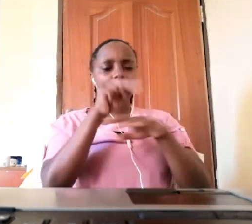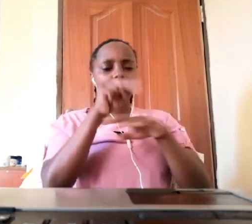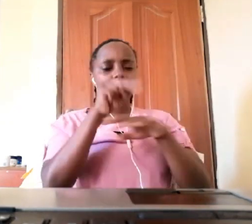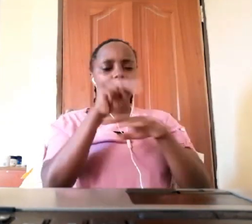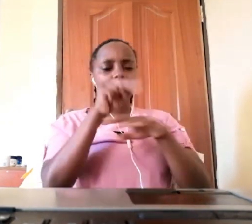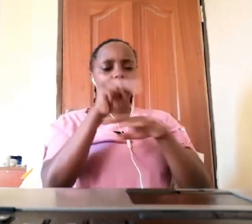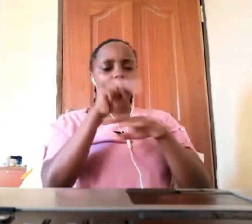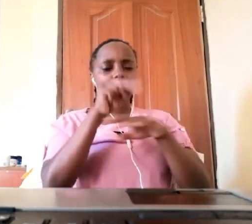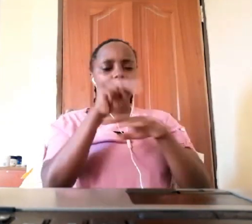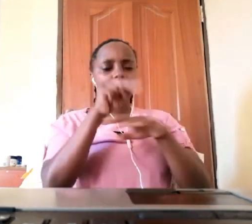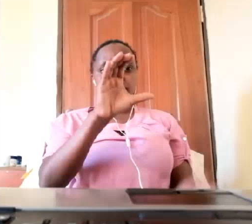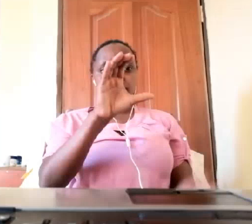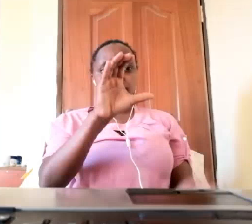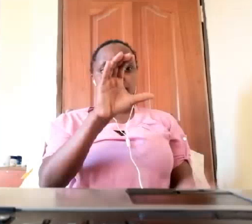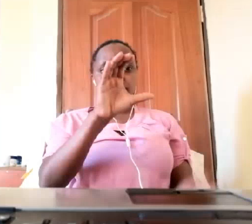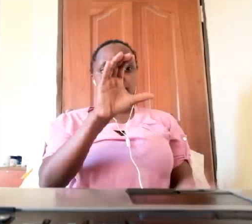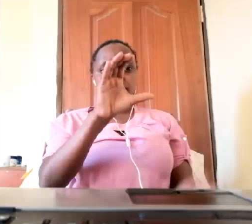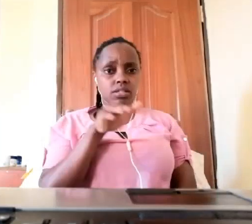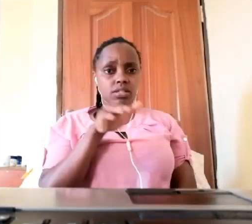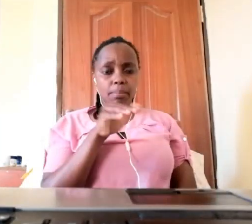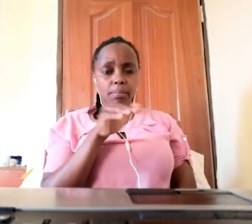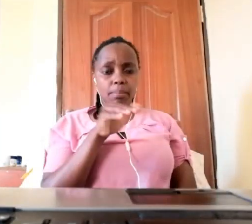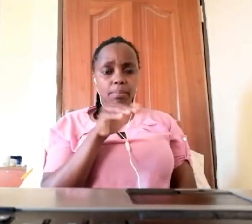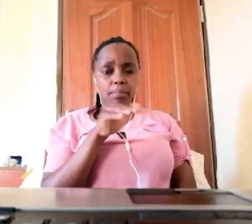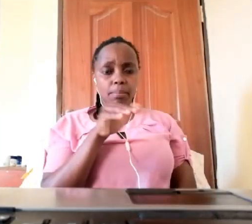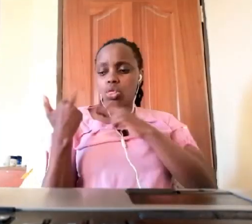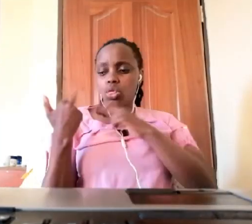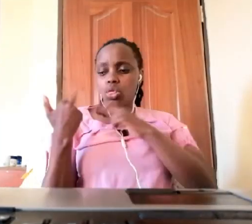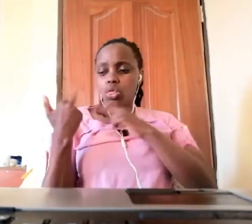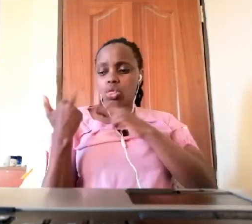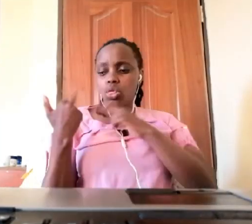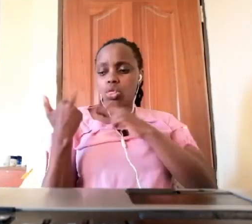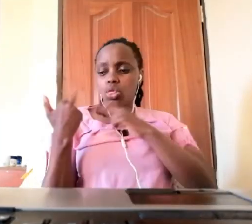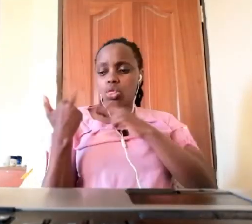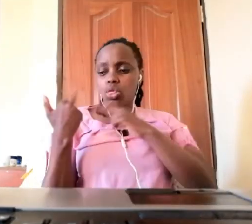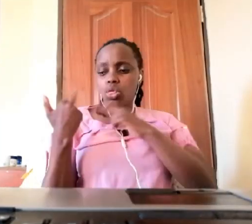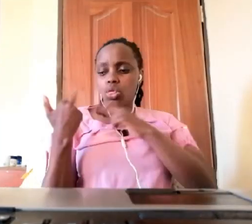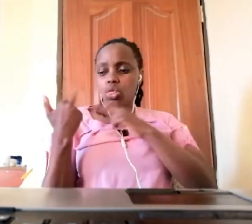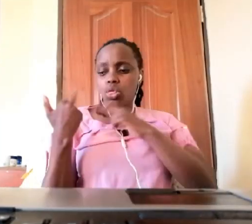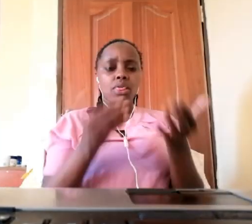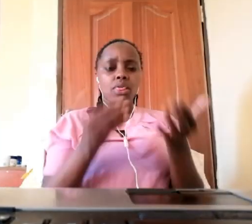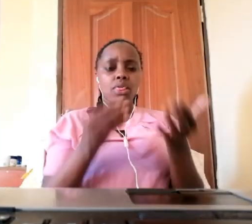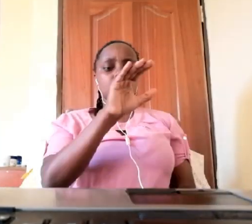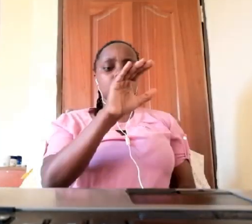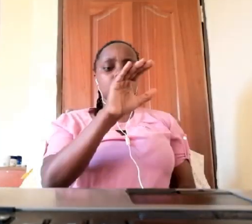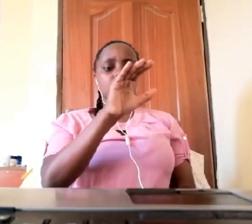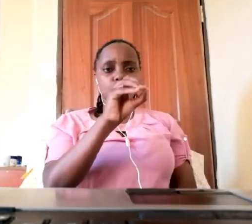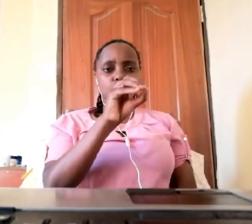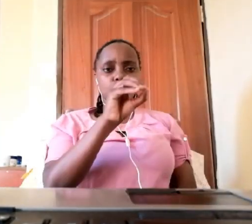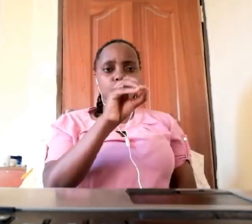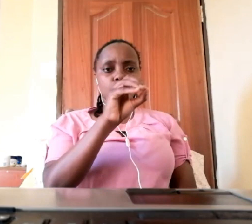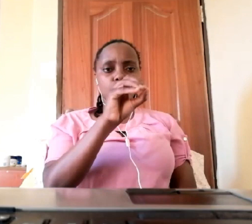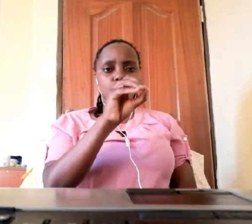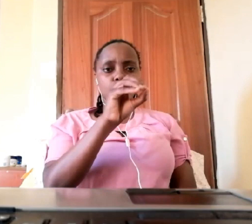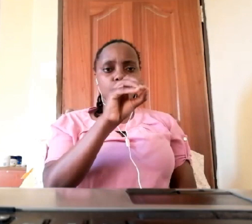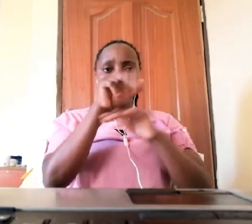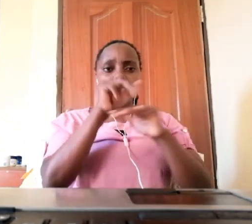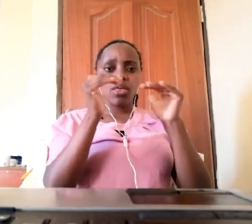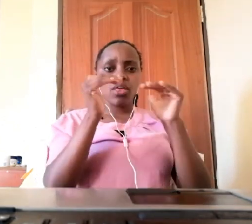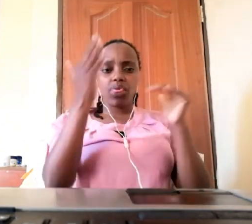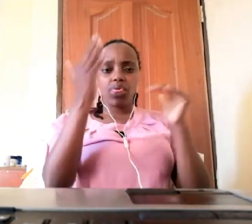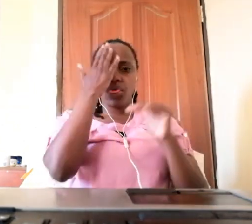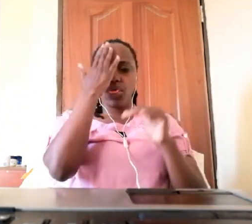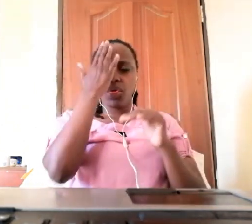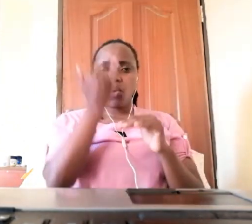well as the CSO space. What role can the committee play in promoting CSO space at national level so that organizations